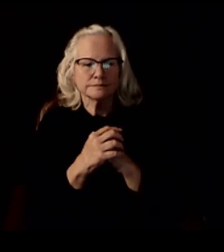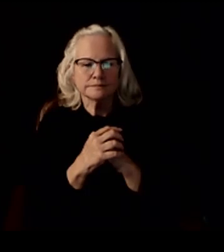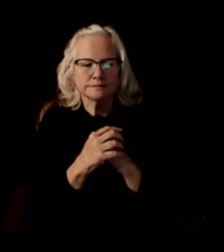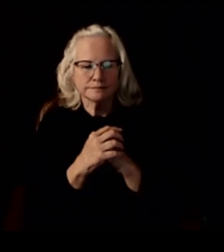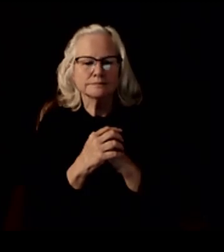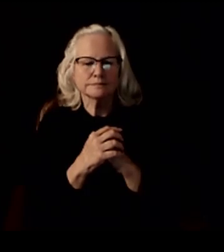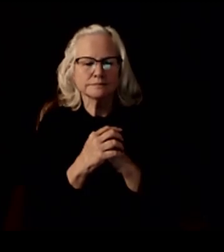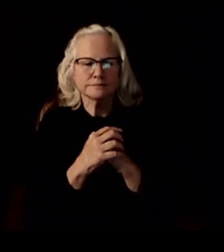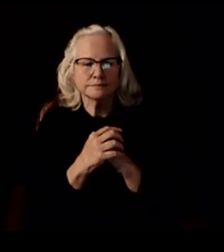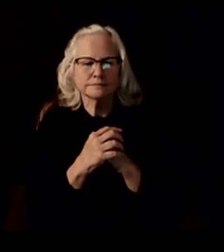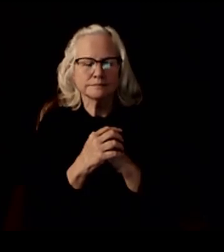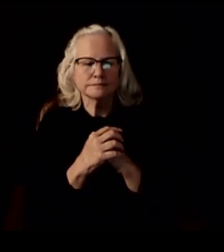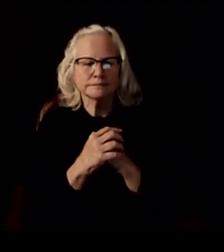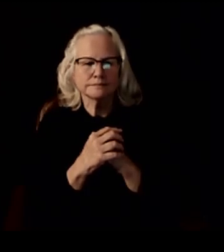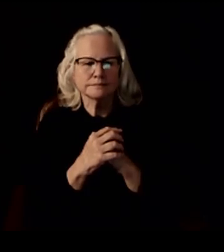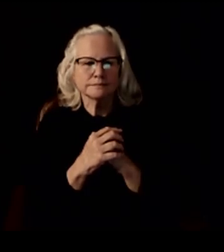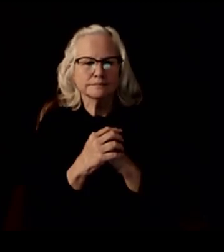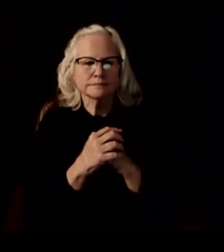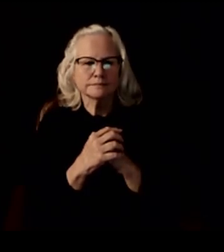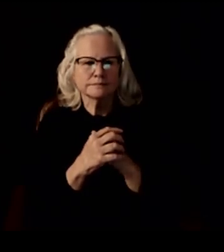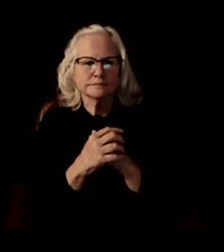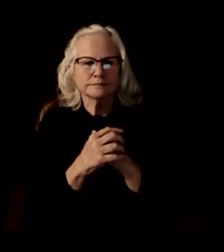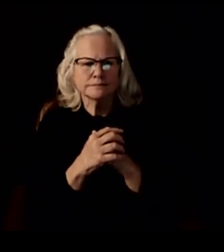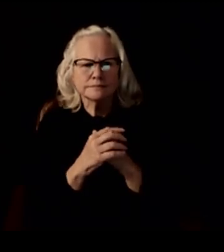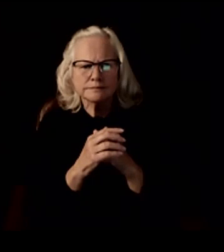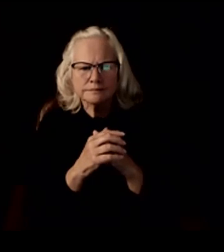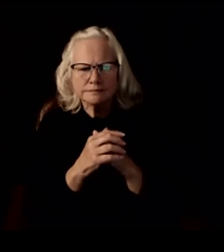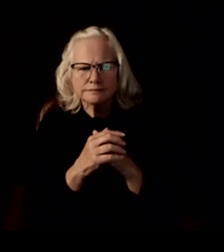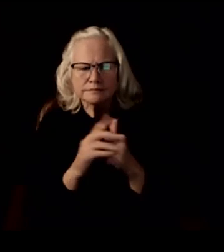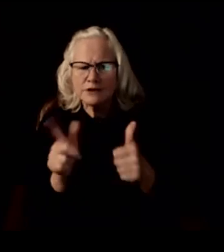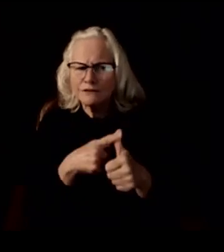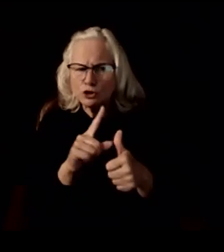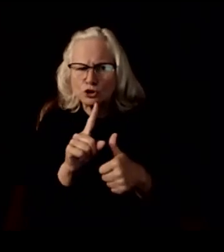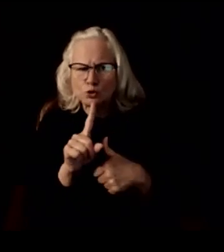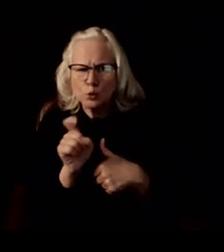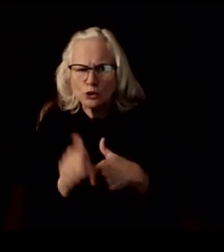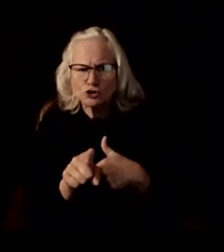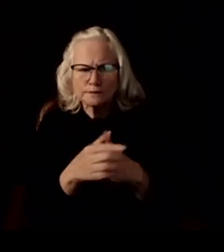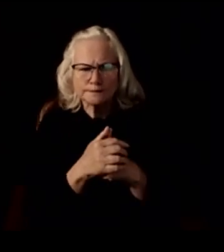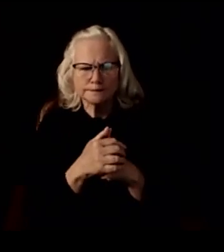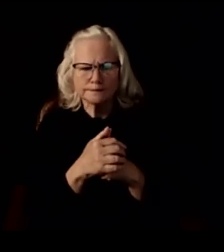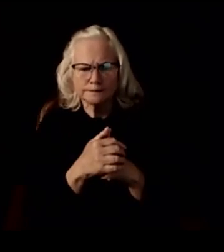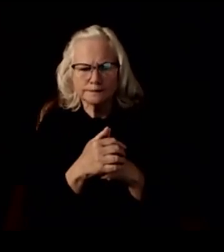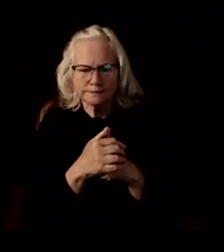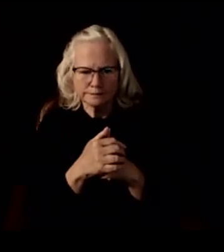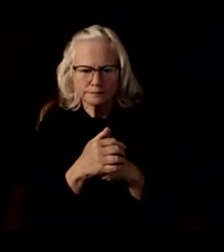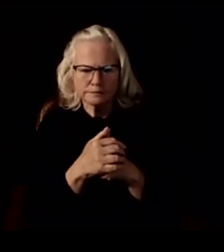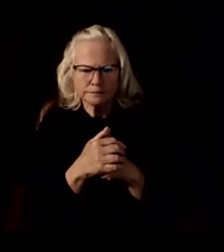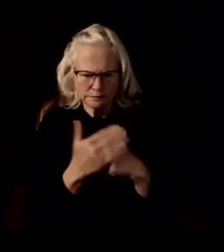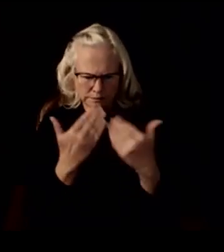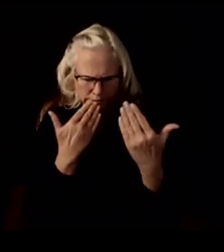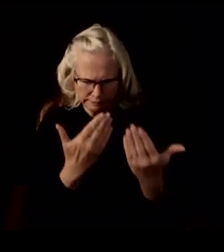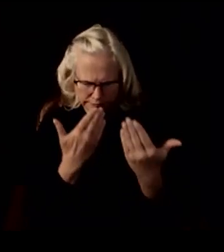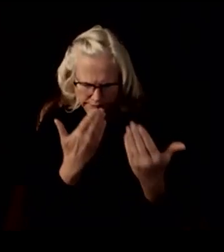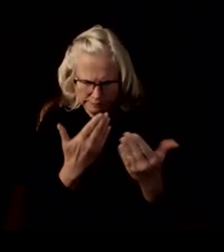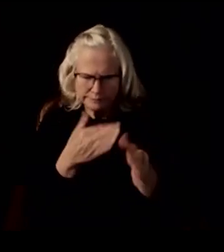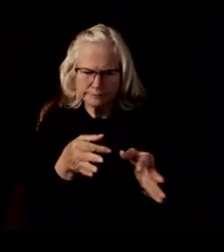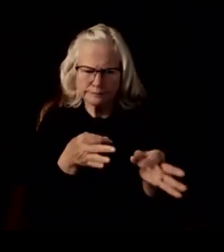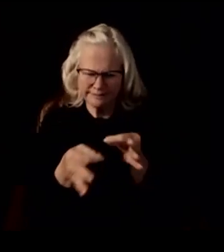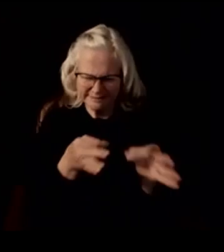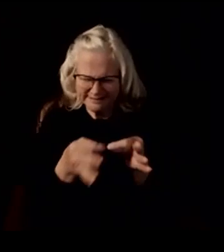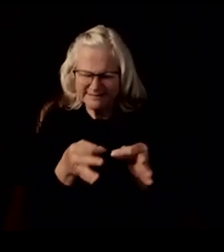The line is open. Hey, Chris. Thanks for going into some of the rising case numbers. I just want to